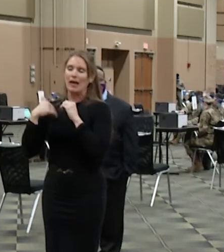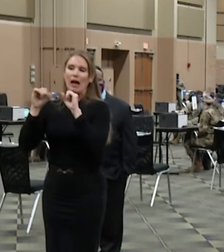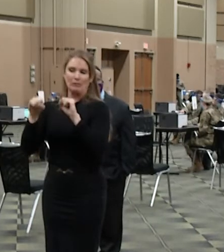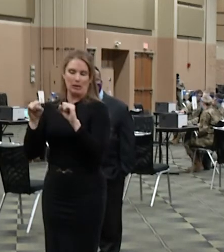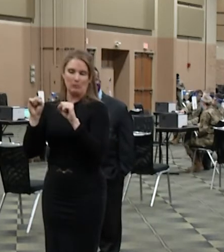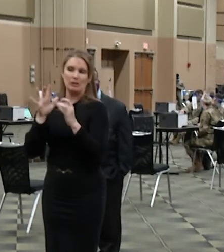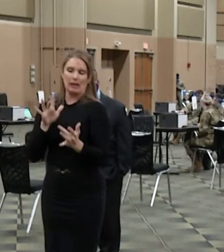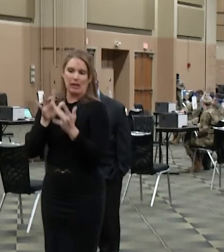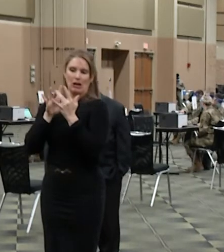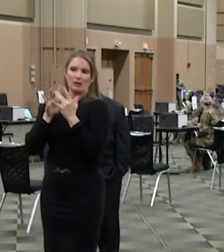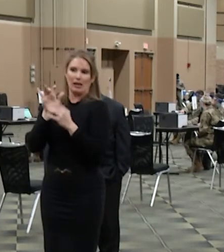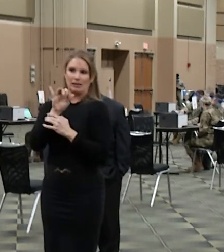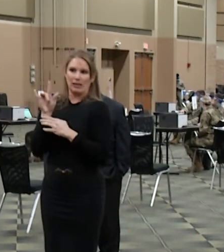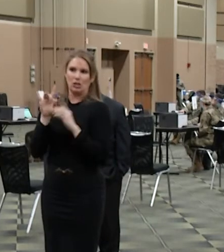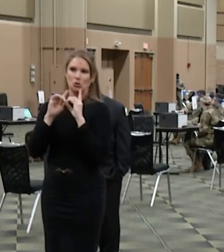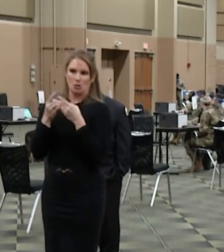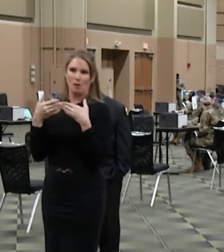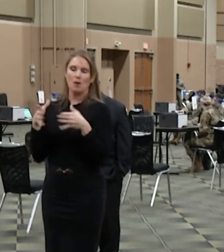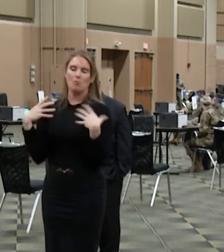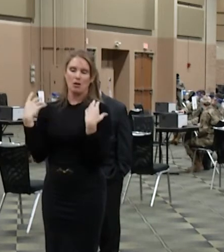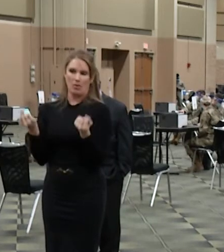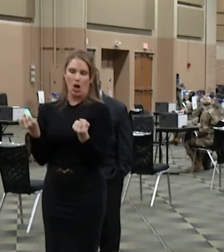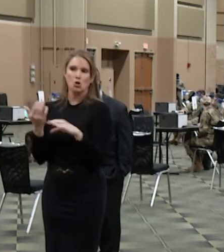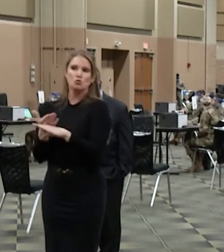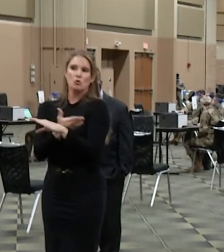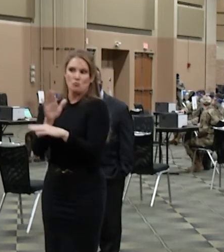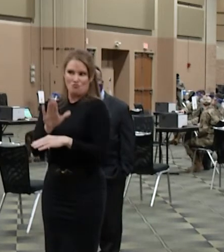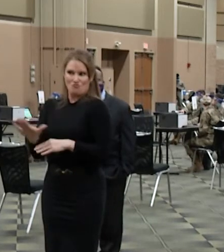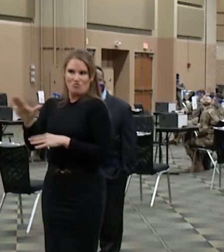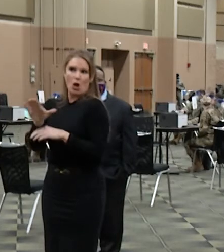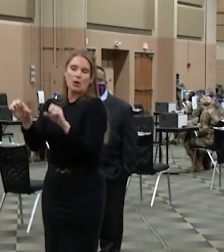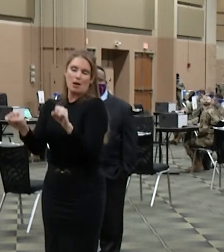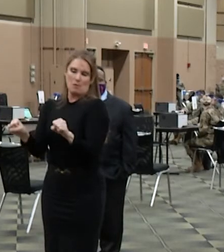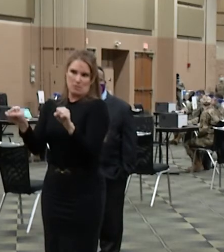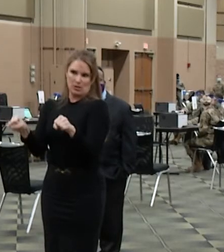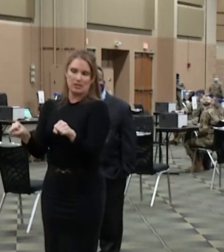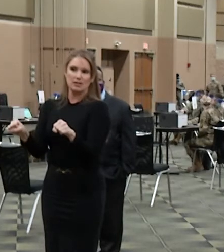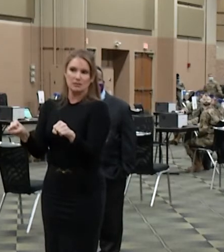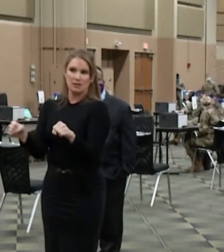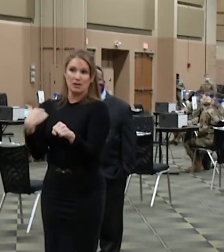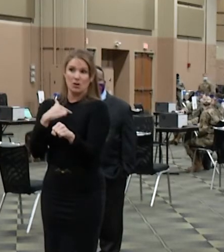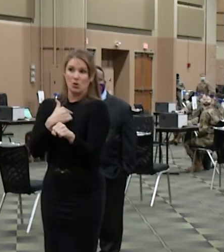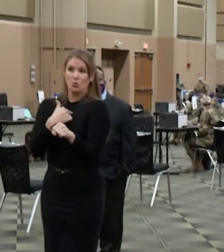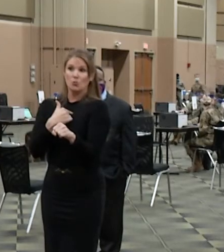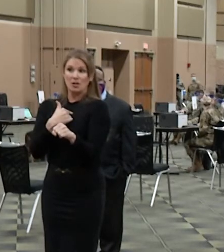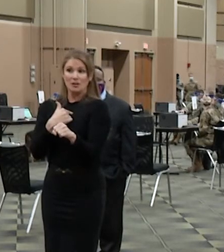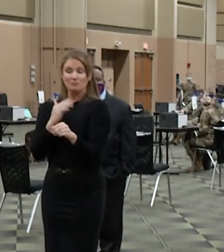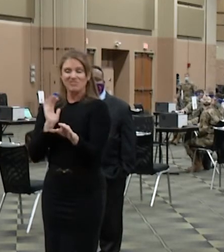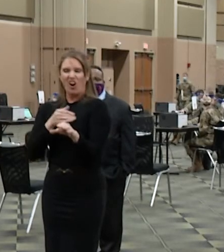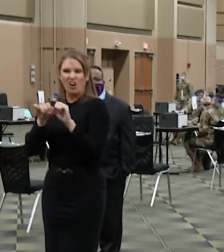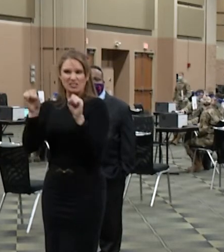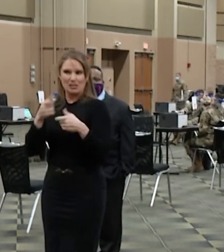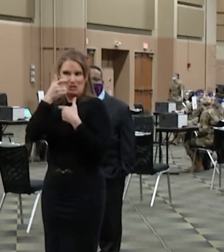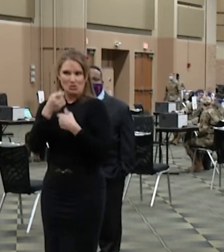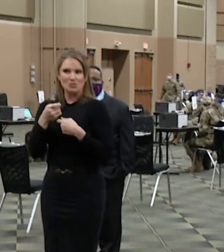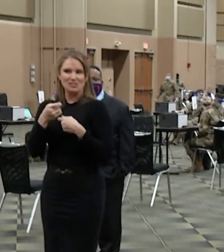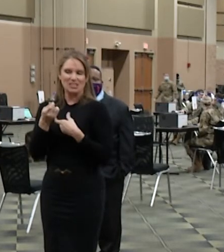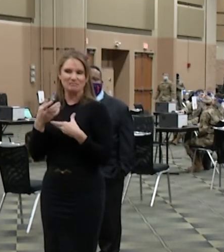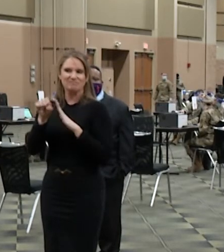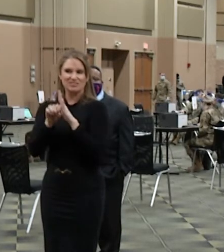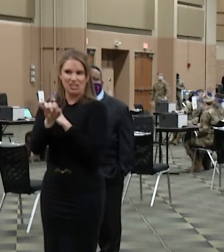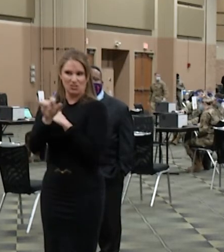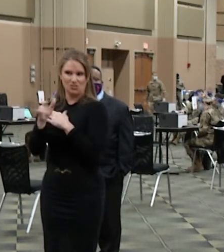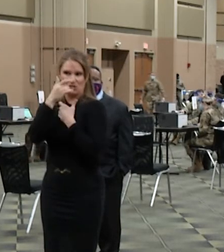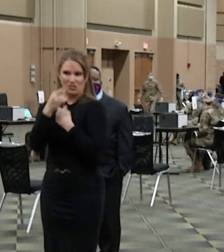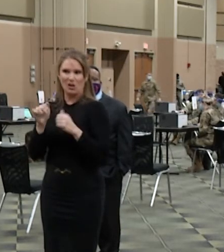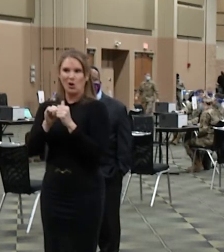Illinois Department of Public Health to improve their capabilities. We have an interesting system here in the state of Illinois with